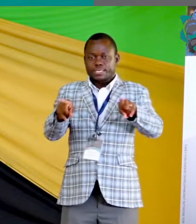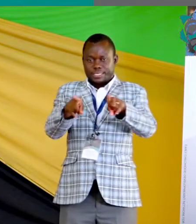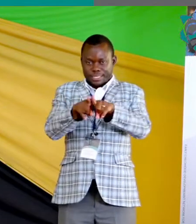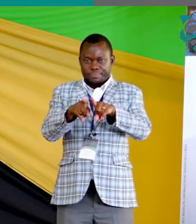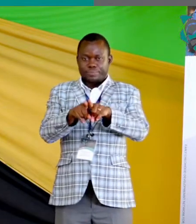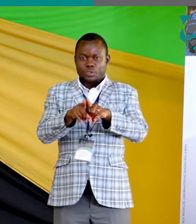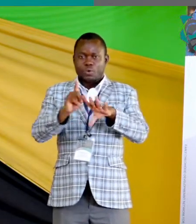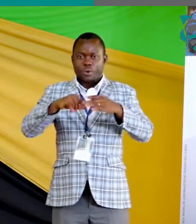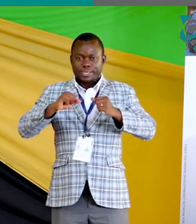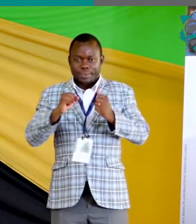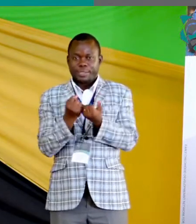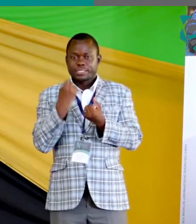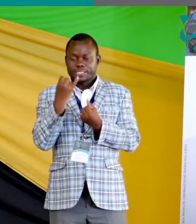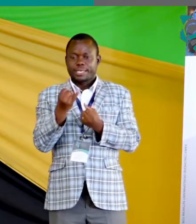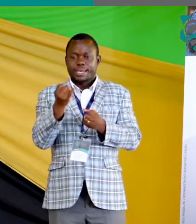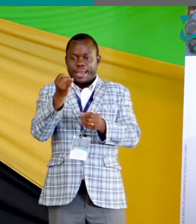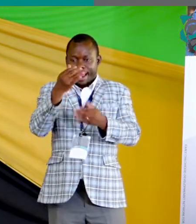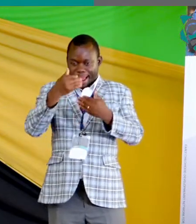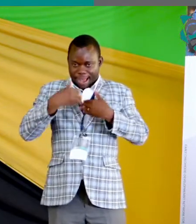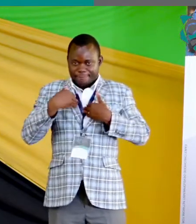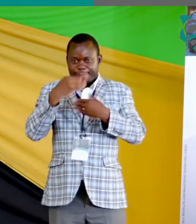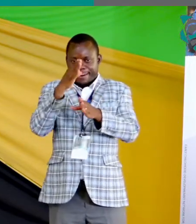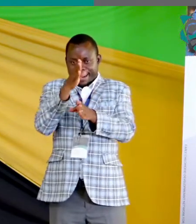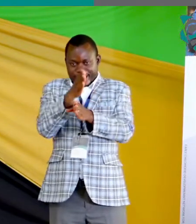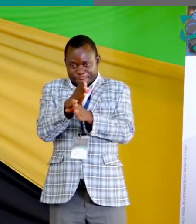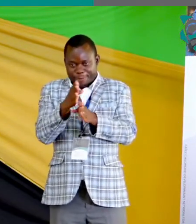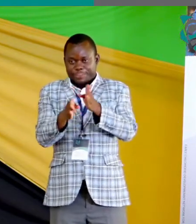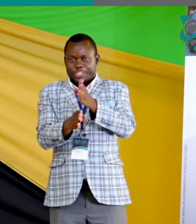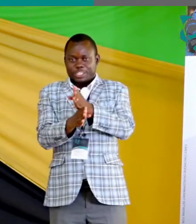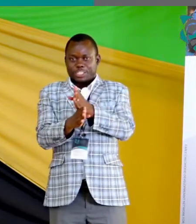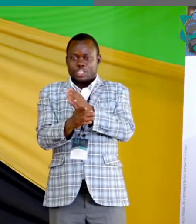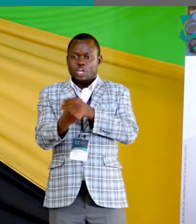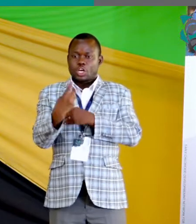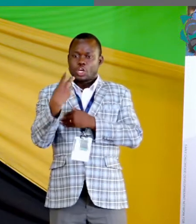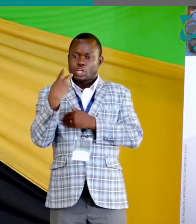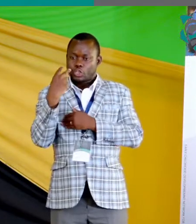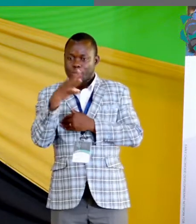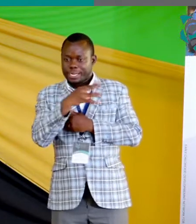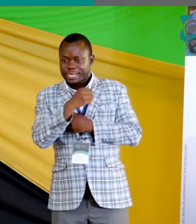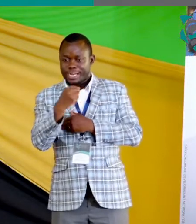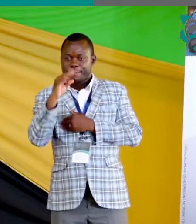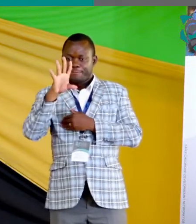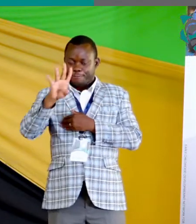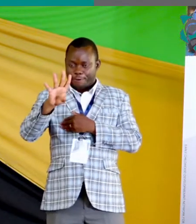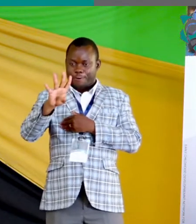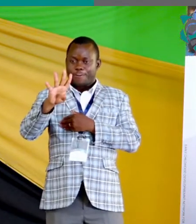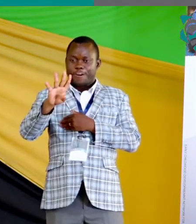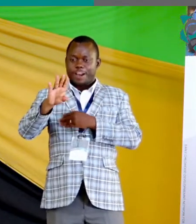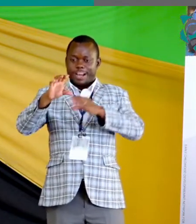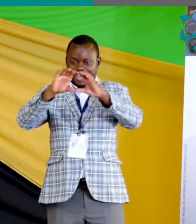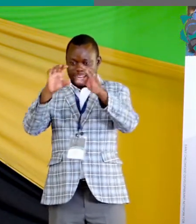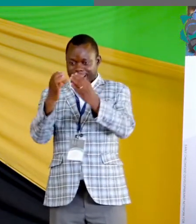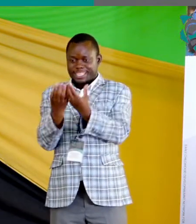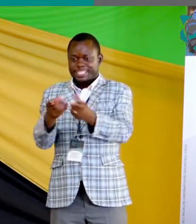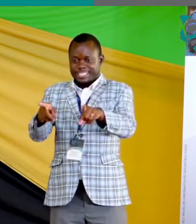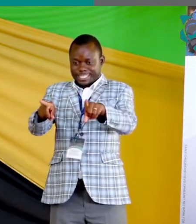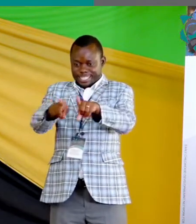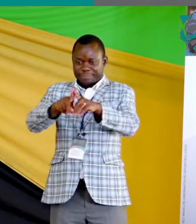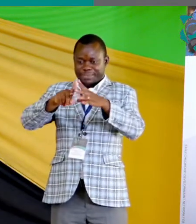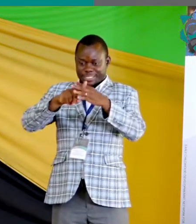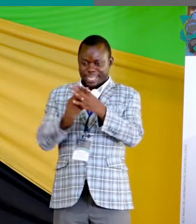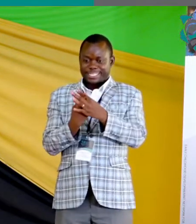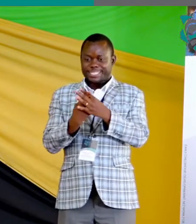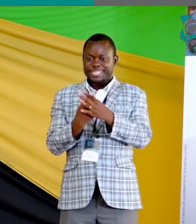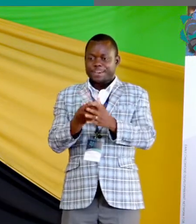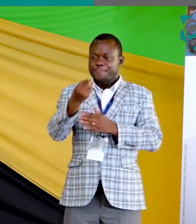is infrastructure. We have done 224 classes. We also have ensured that we have established what you're calling feeder